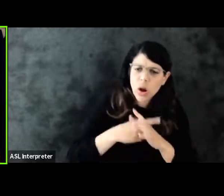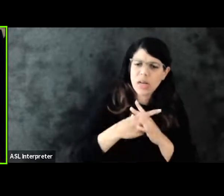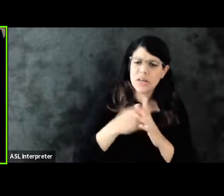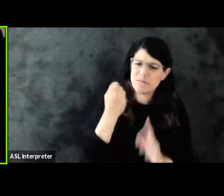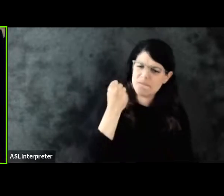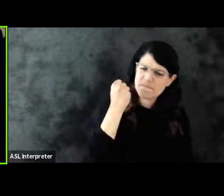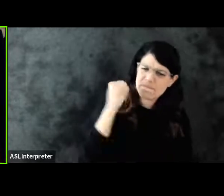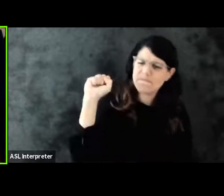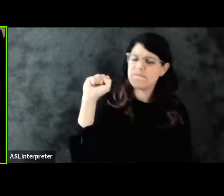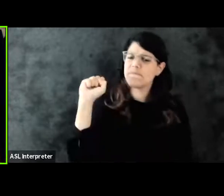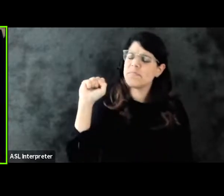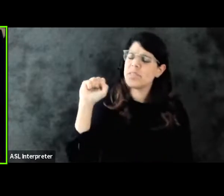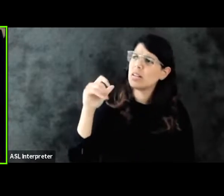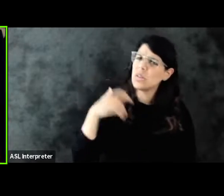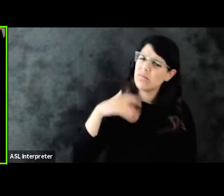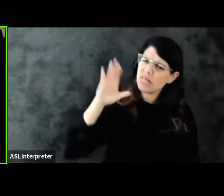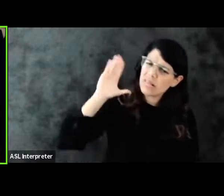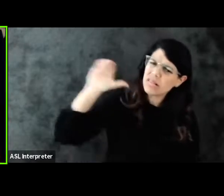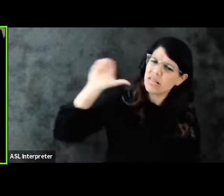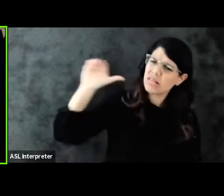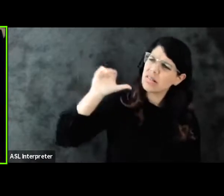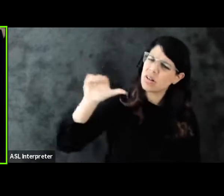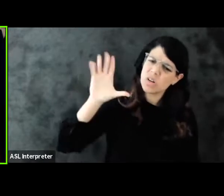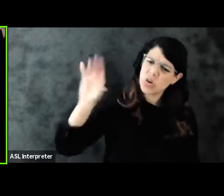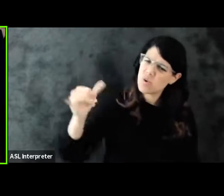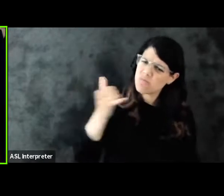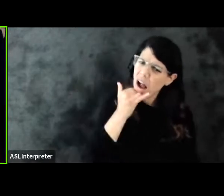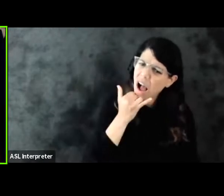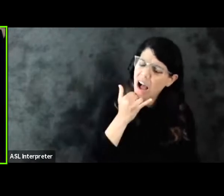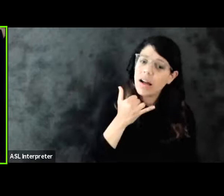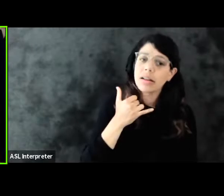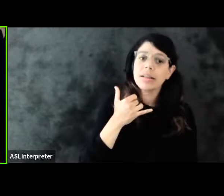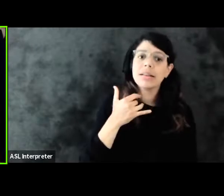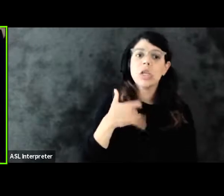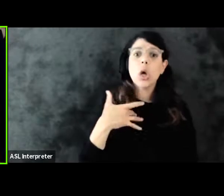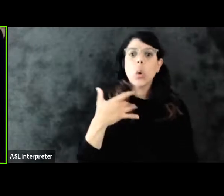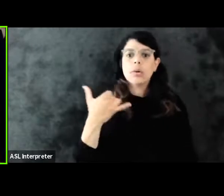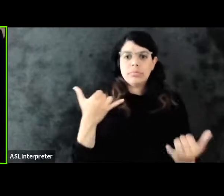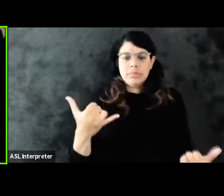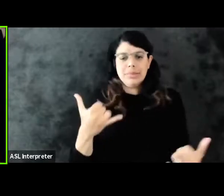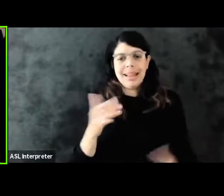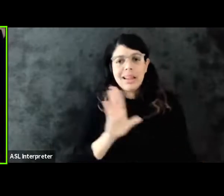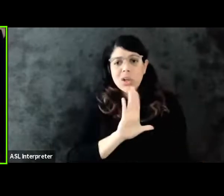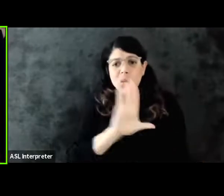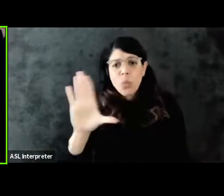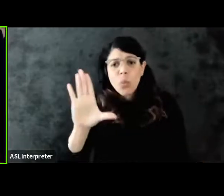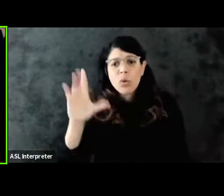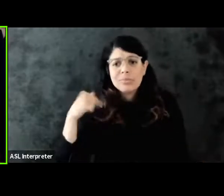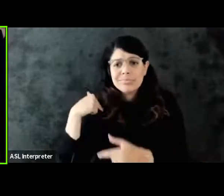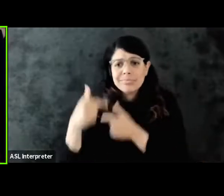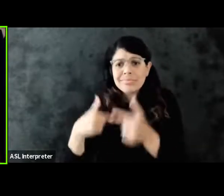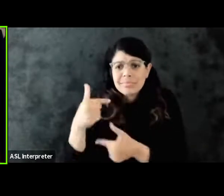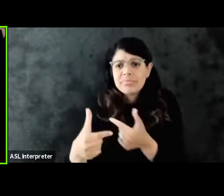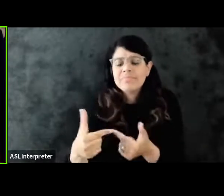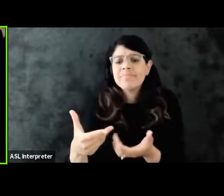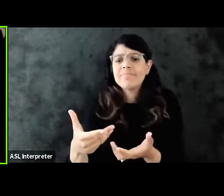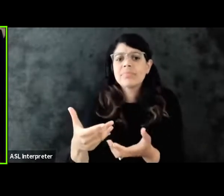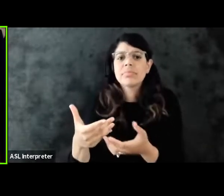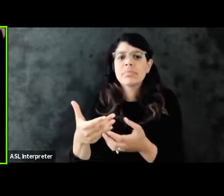to power. And so today, your generation today must have